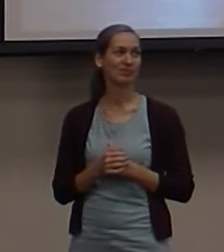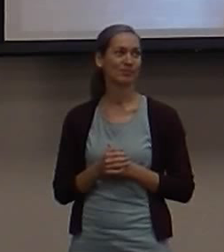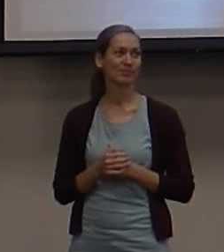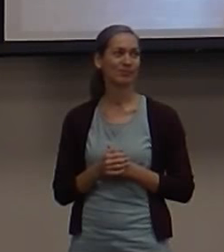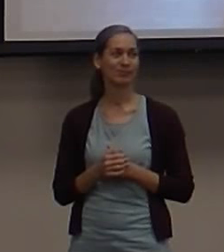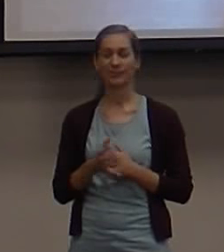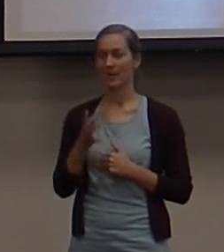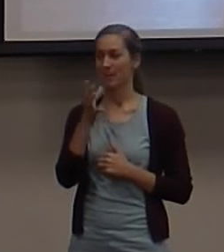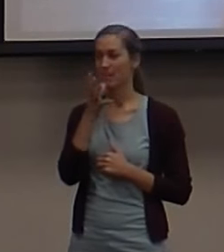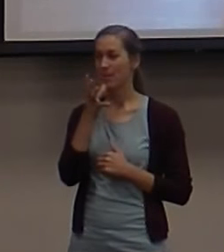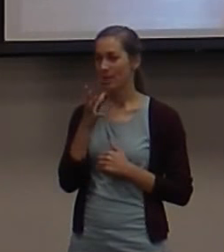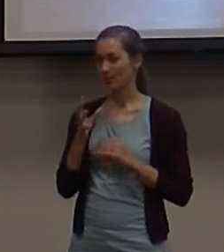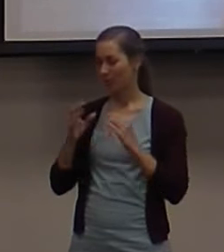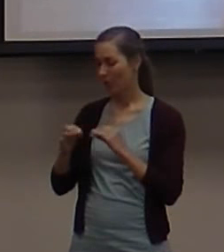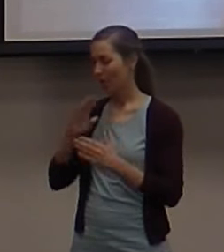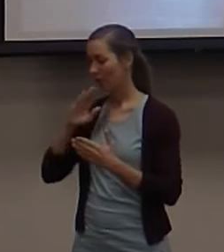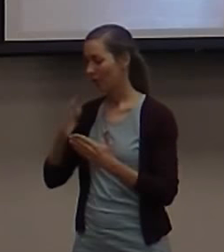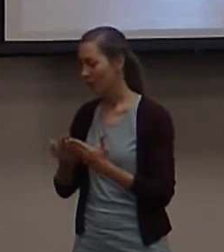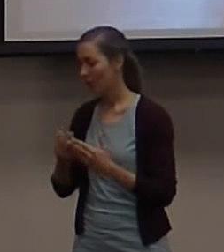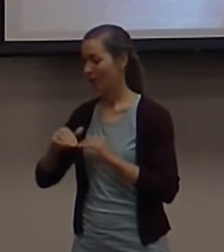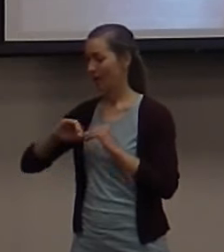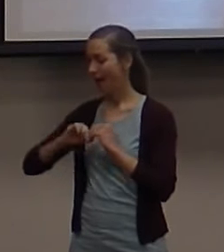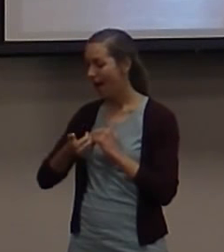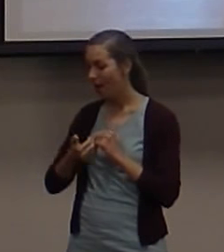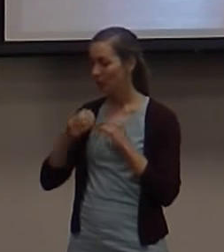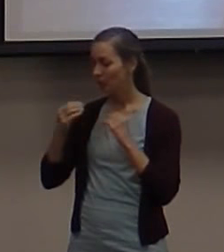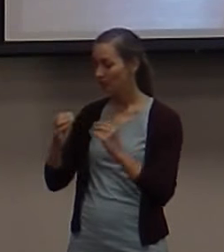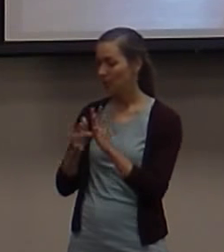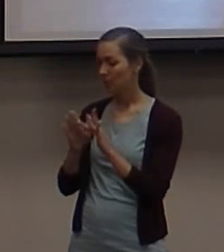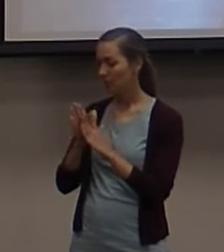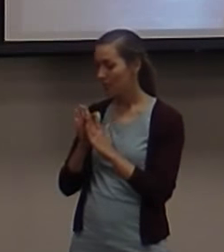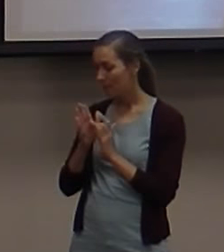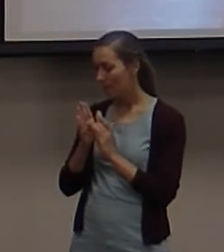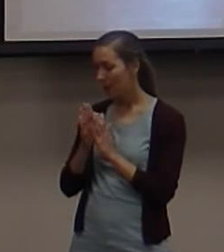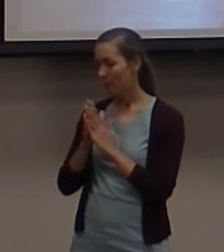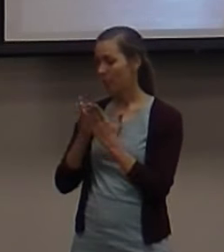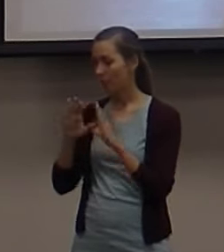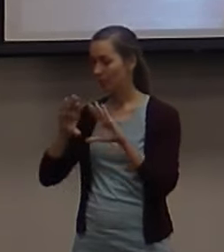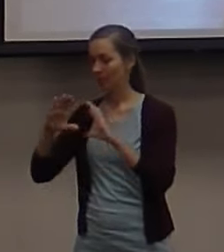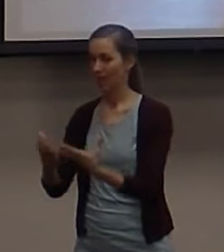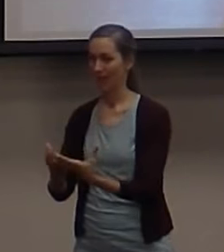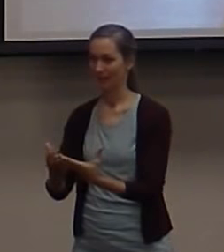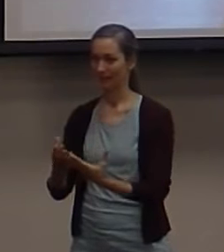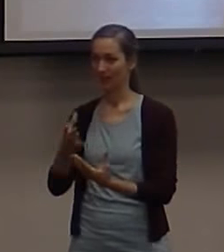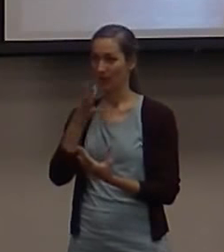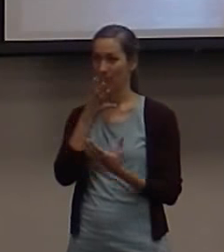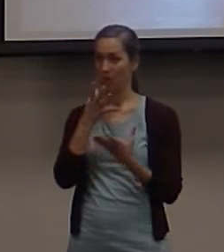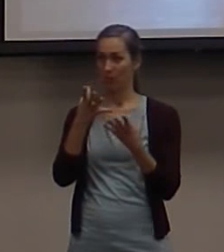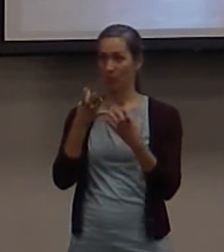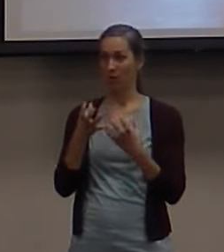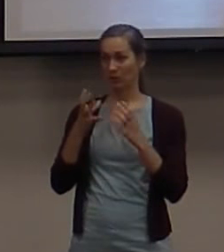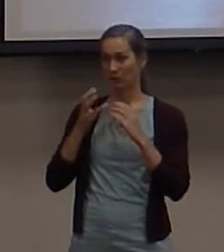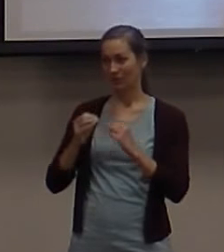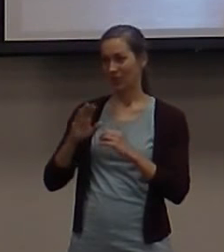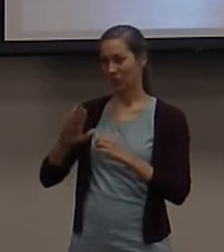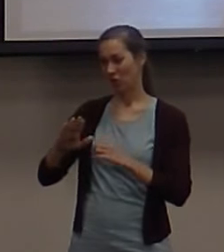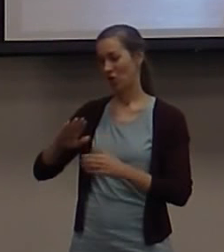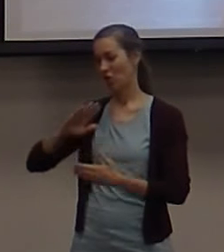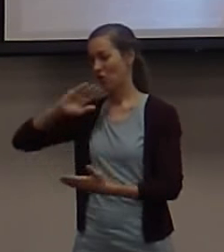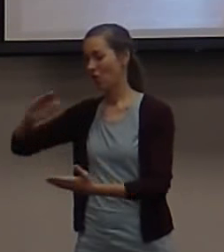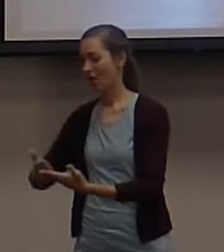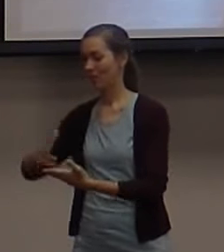A mom who taught her daughter how to teach Bible class, and a mom who wants to teach her daughter to be the 3rd